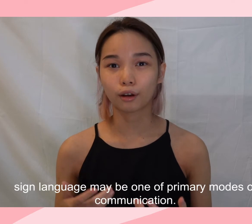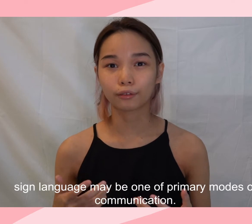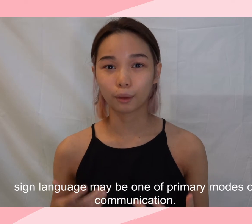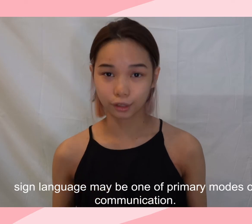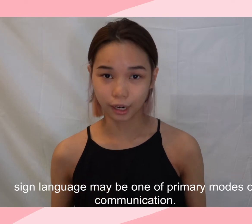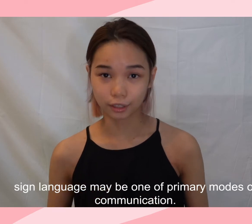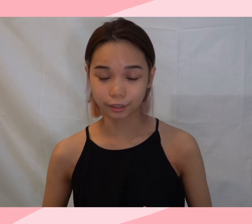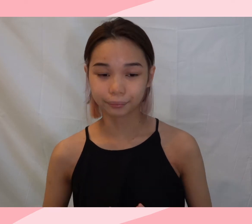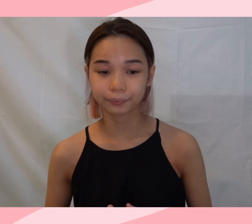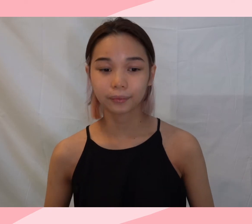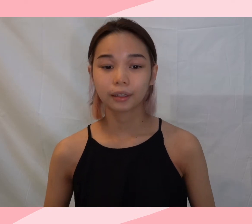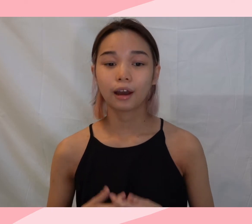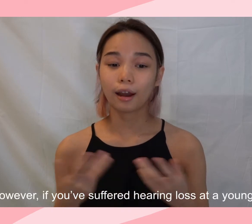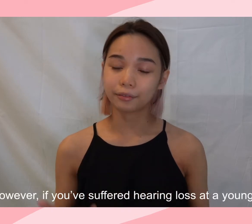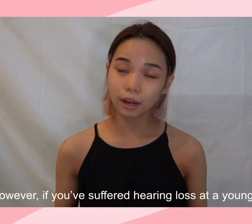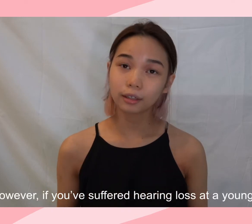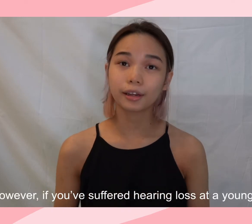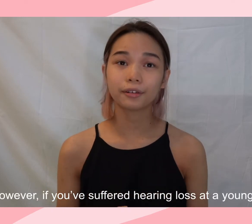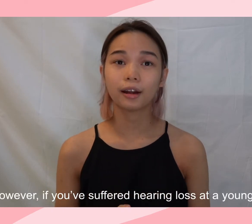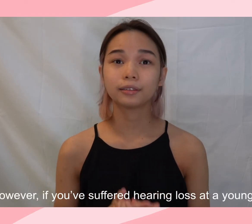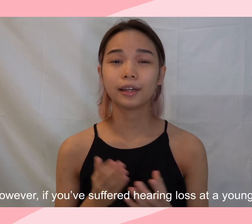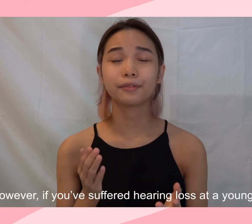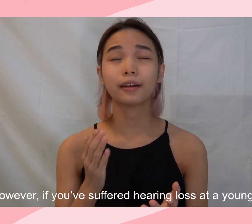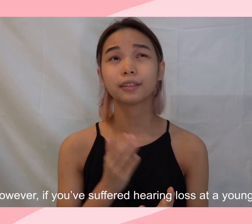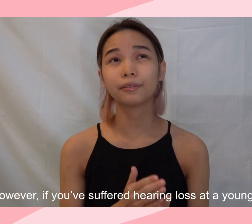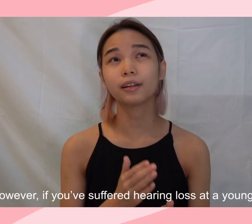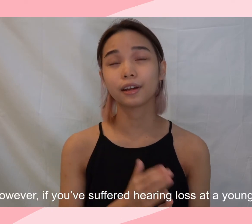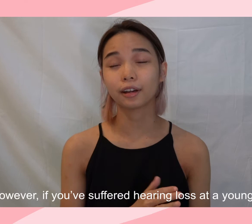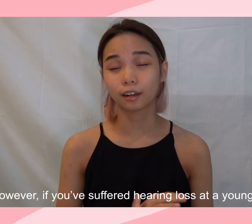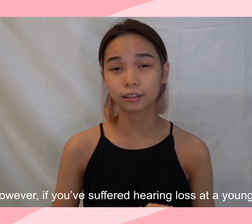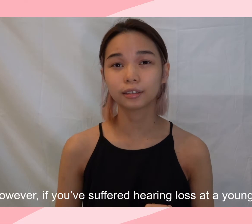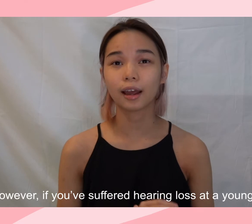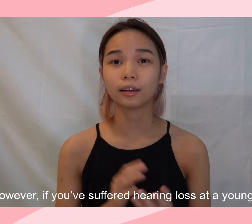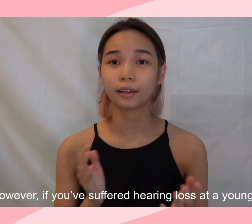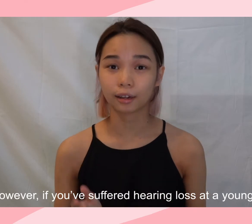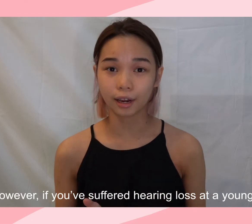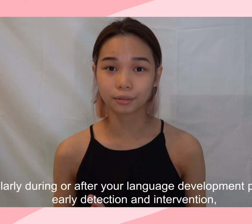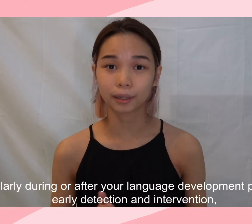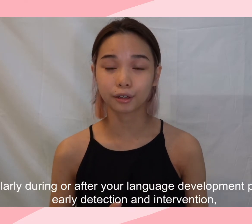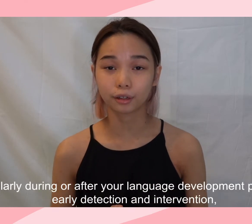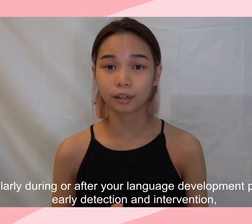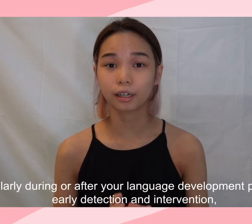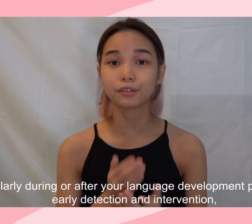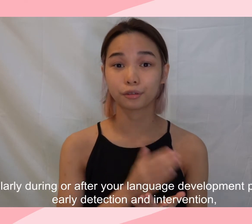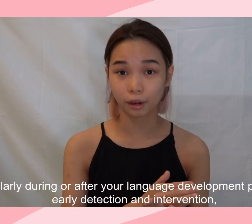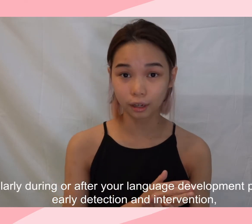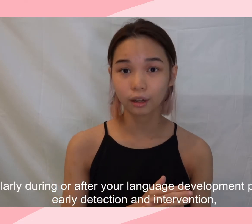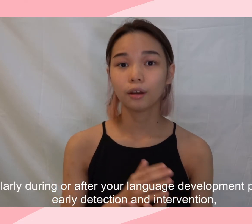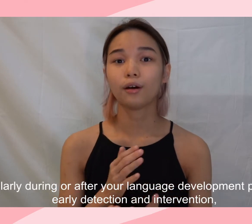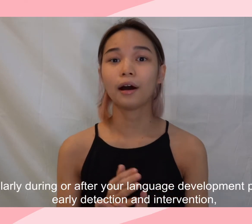of communication. However, if you have suffered hearing loss at a young age, particularly during or